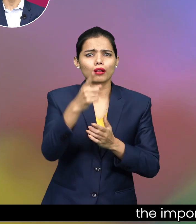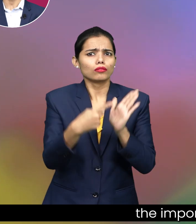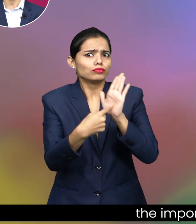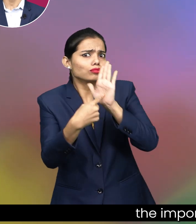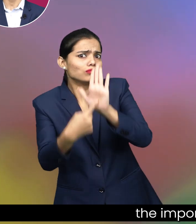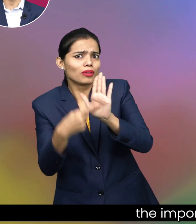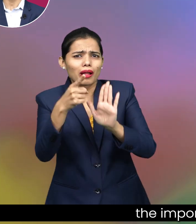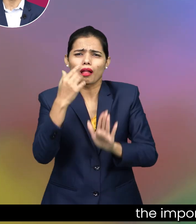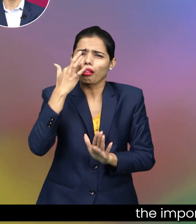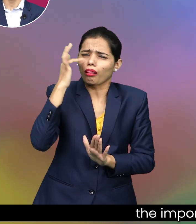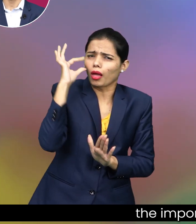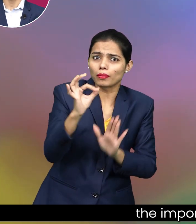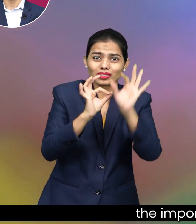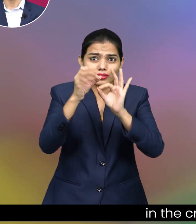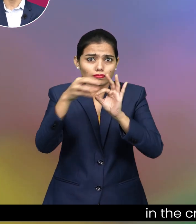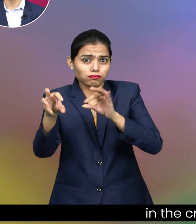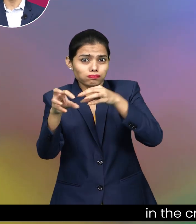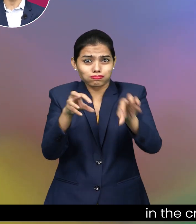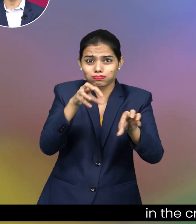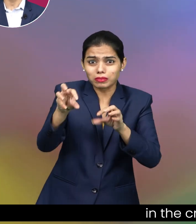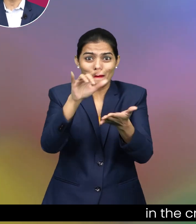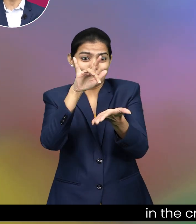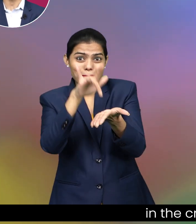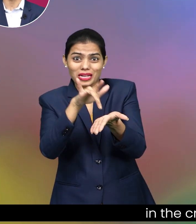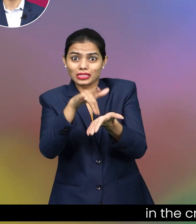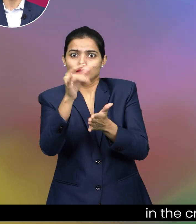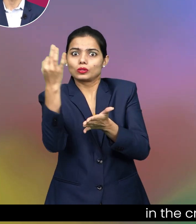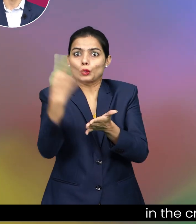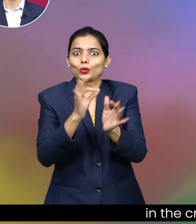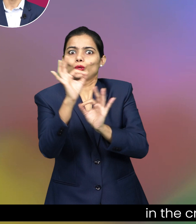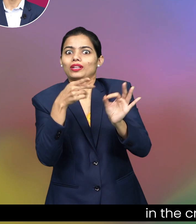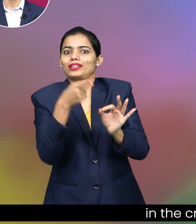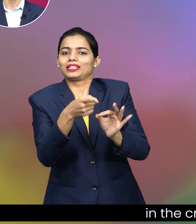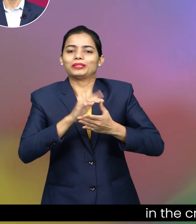the importance of cell division in the creation of new cells.